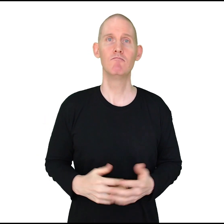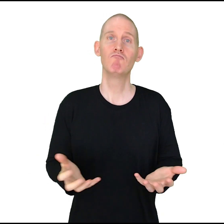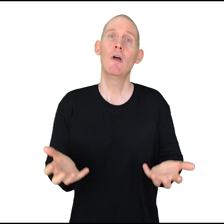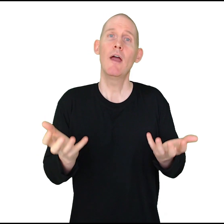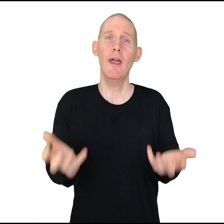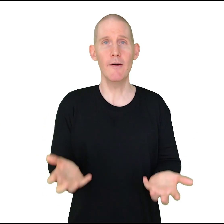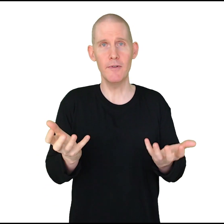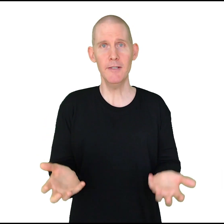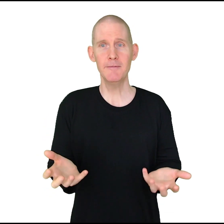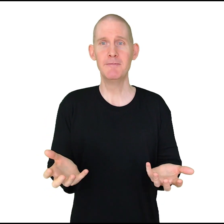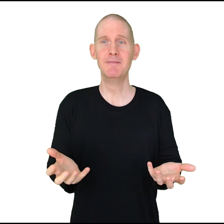Heavy.